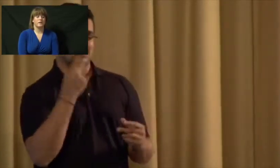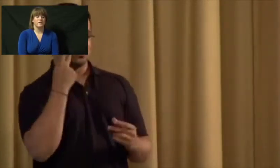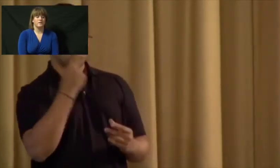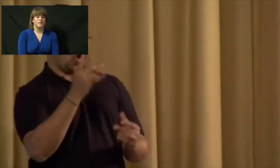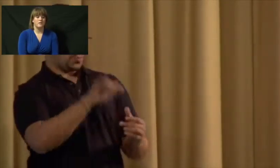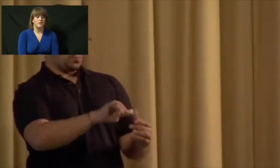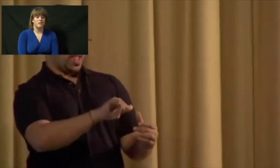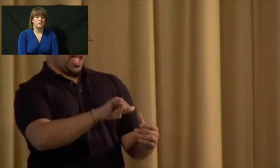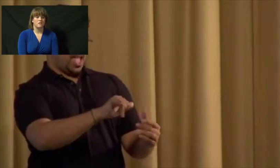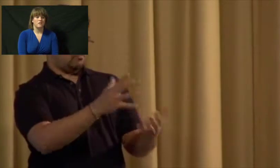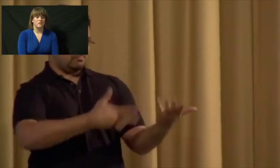again.